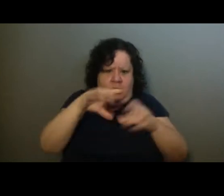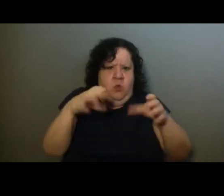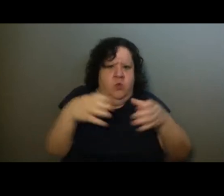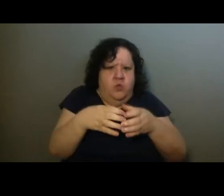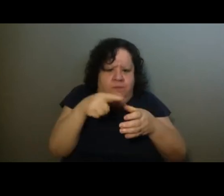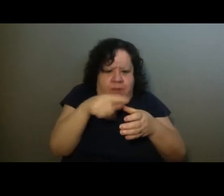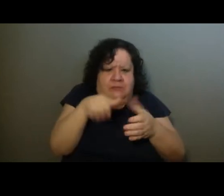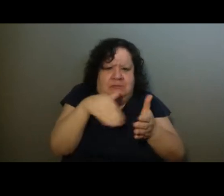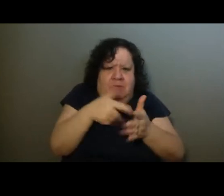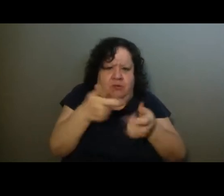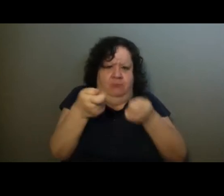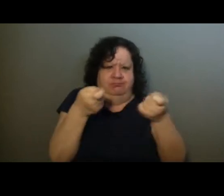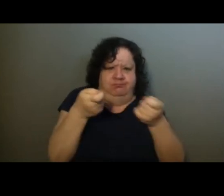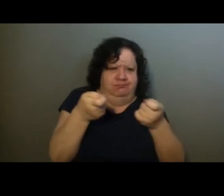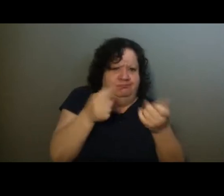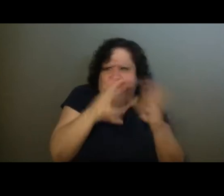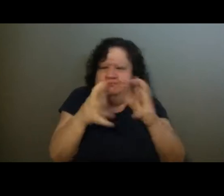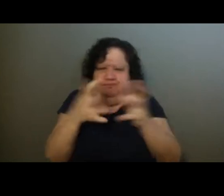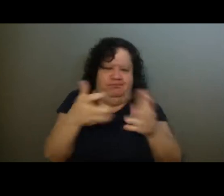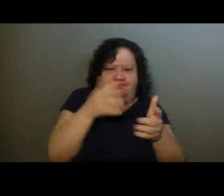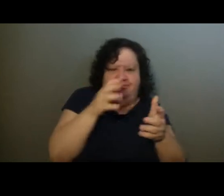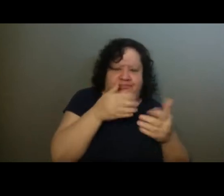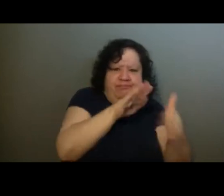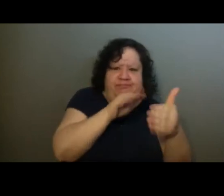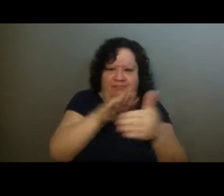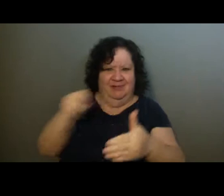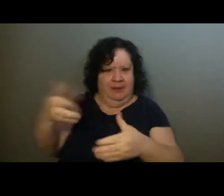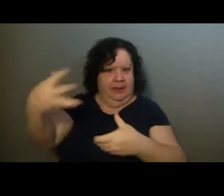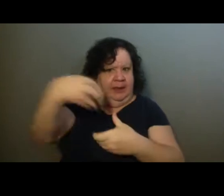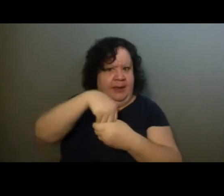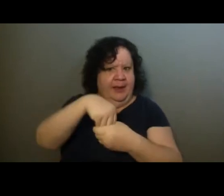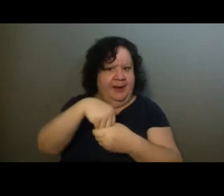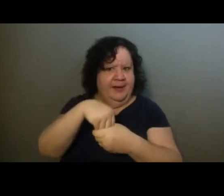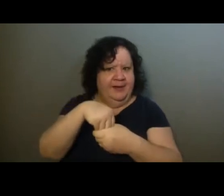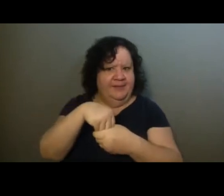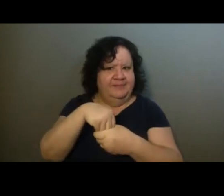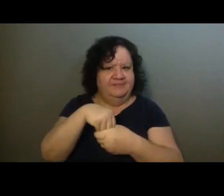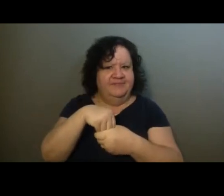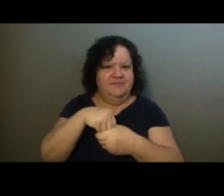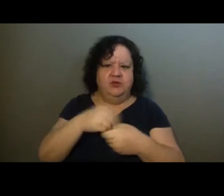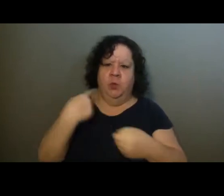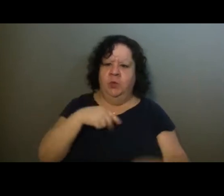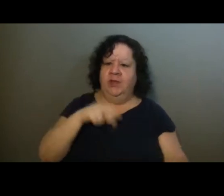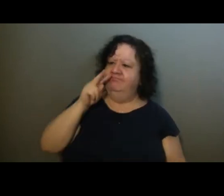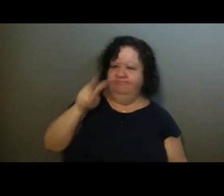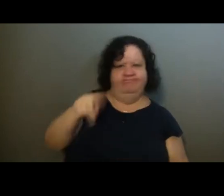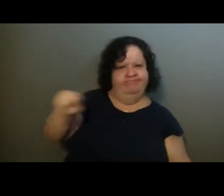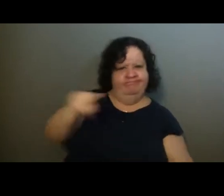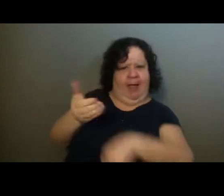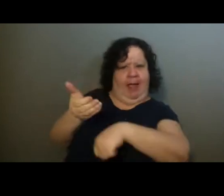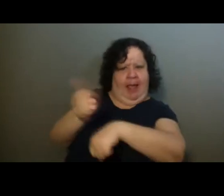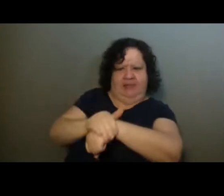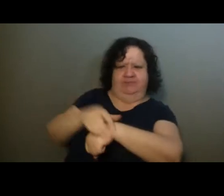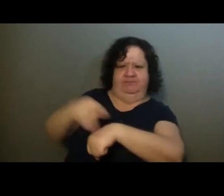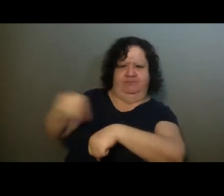and coordination. They are affiliated as experts with less working hours than the shift members with no disabilities, and are